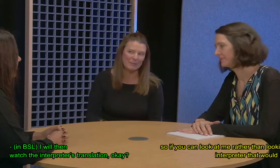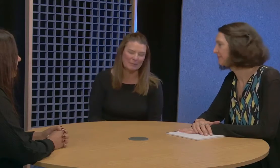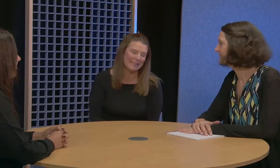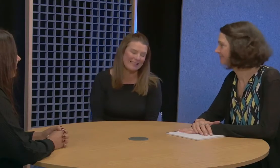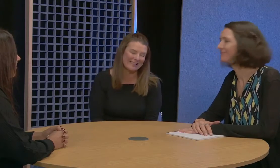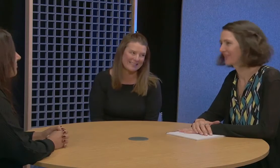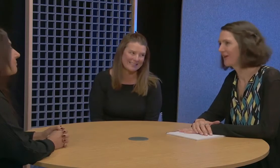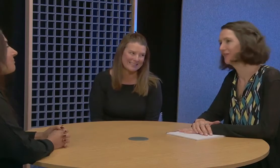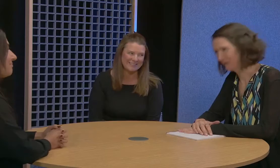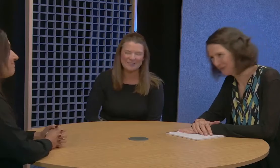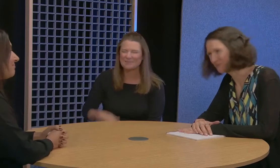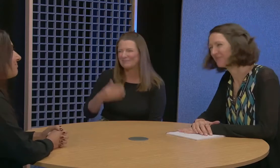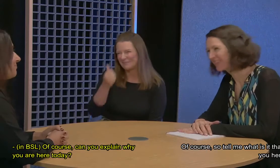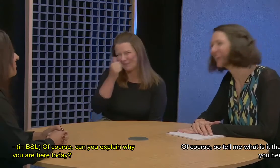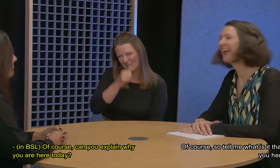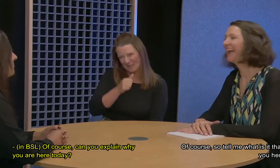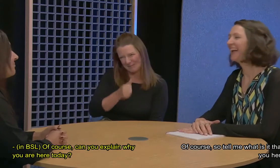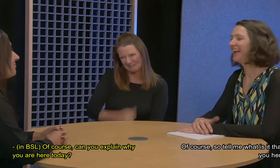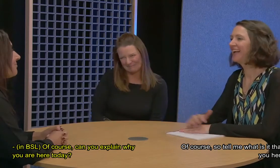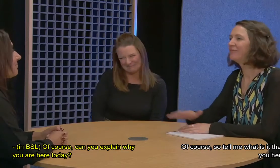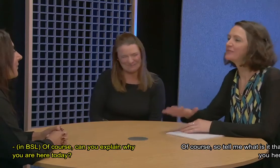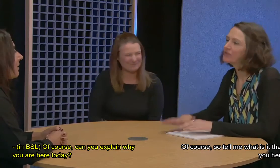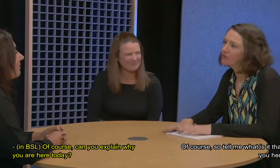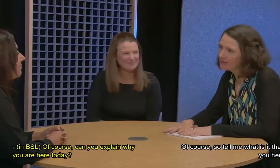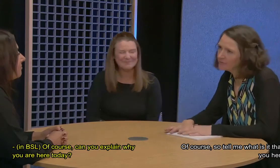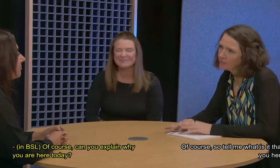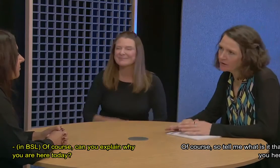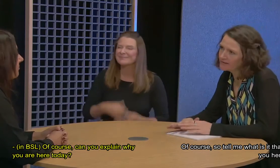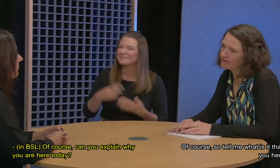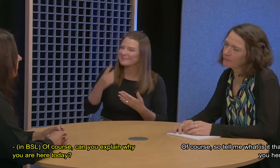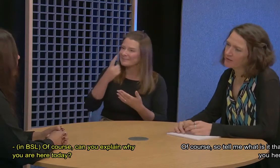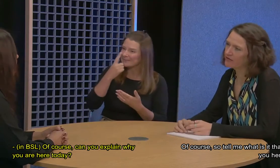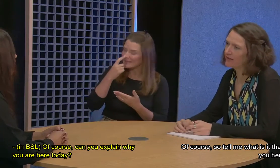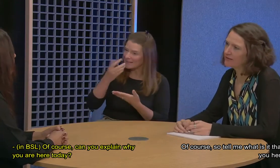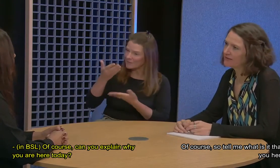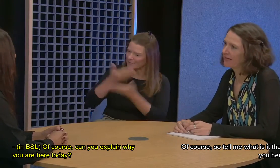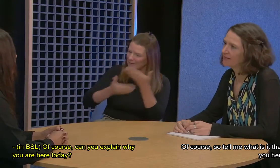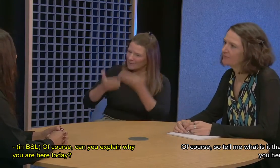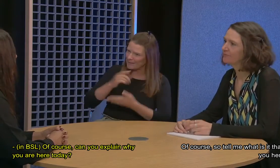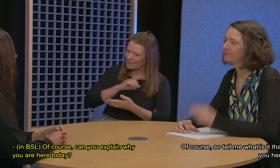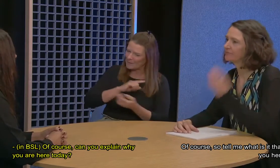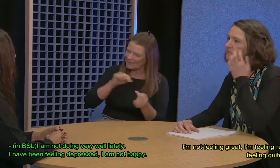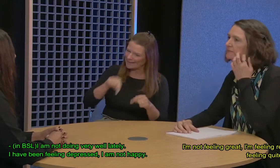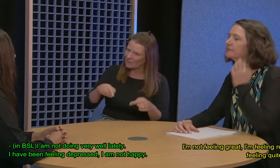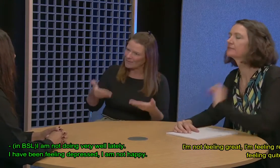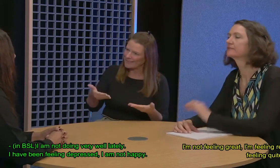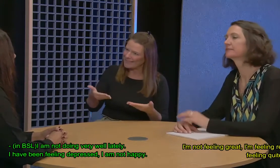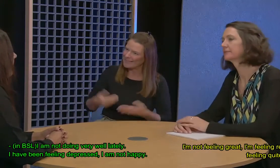interpreter, that would be great. Of course. So tell me, what is it that brings you here today?